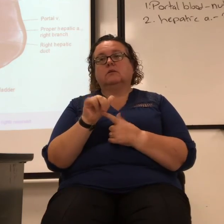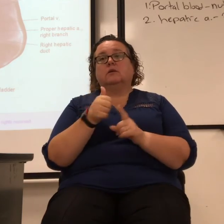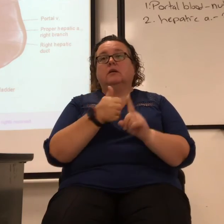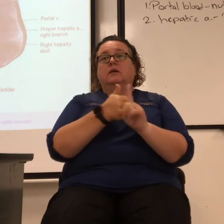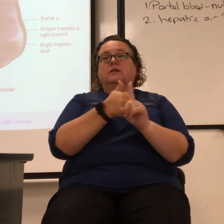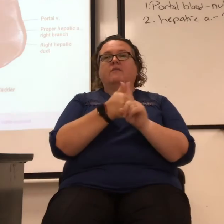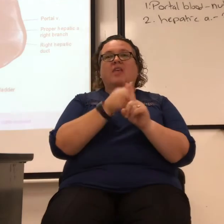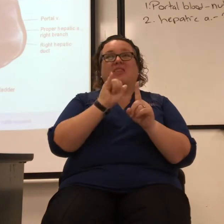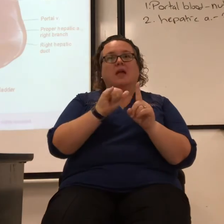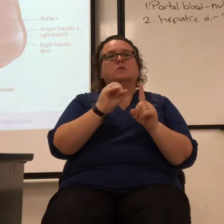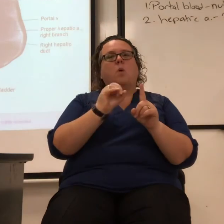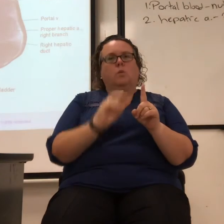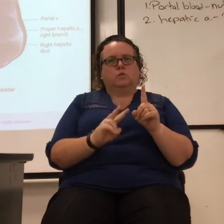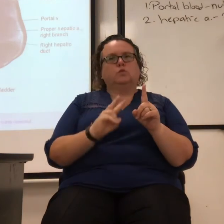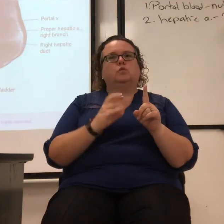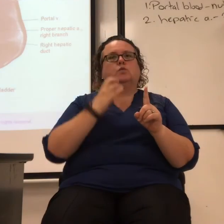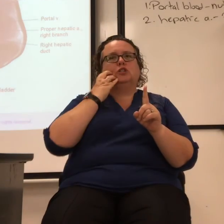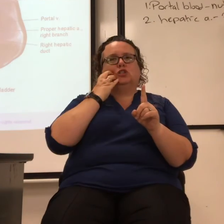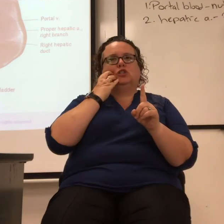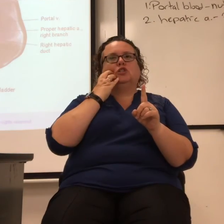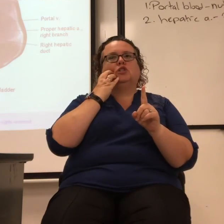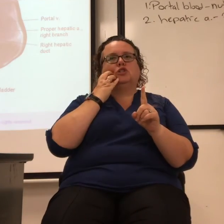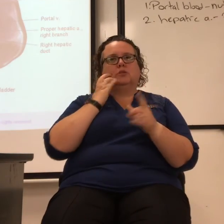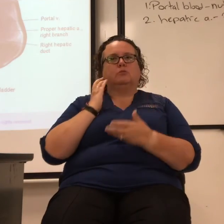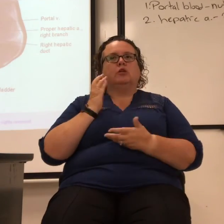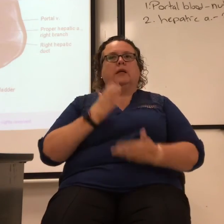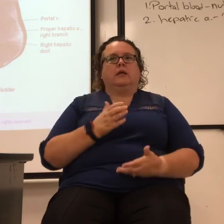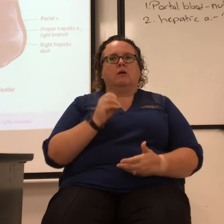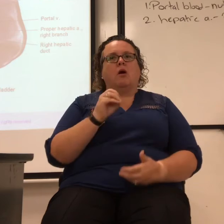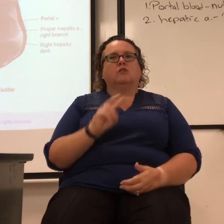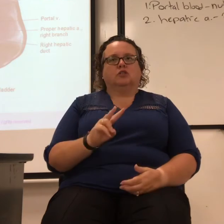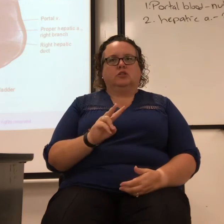that's O2 rich. That's bringing the oxygen.